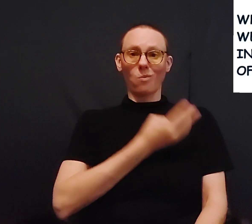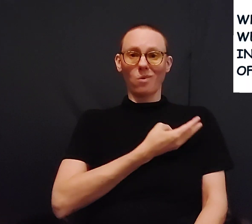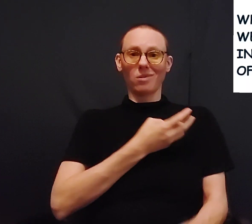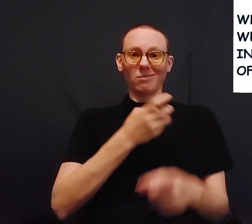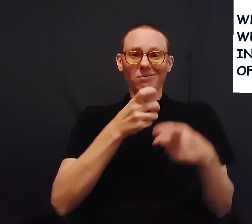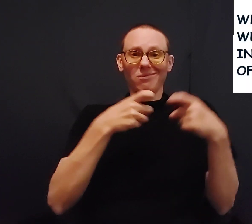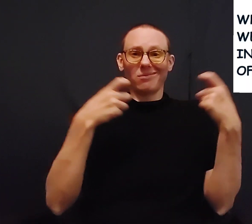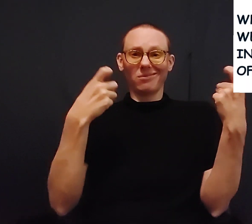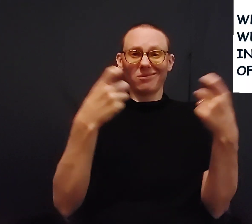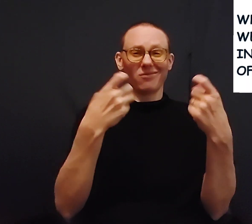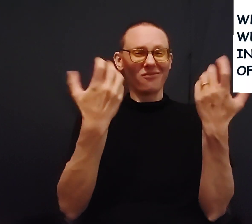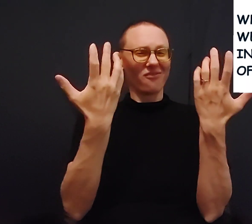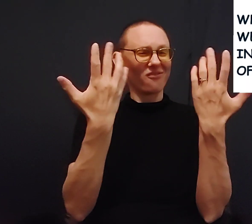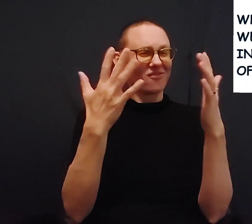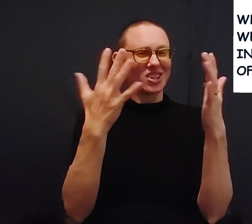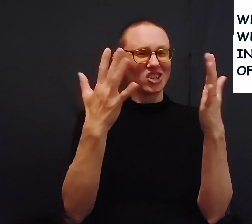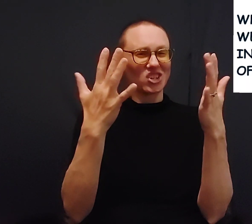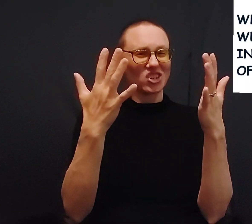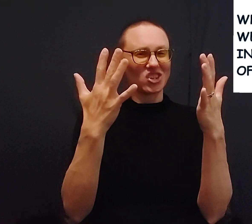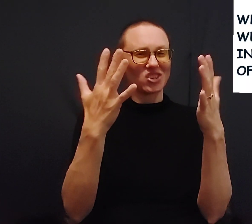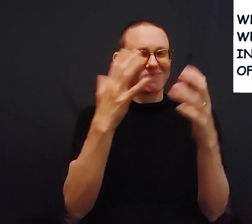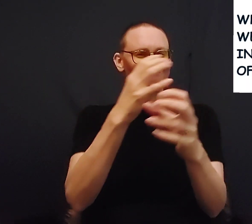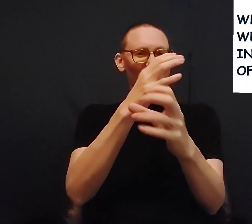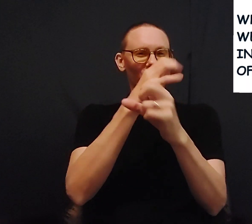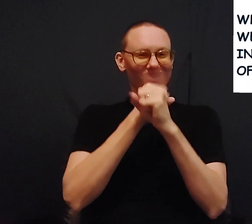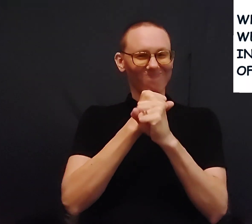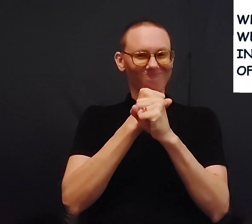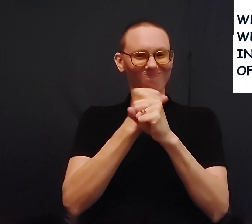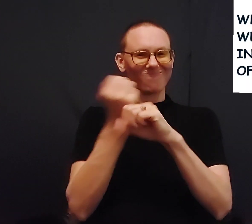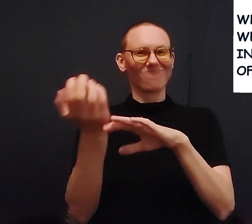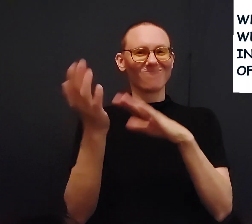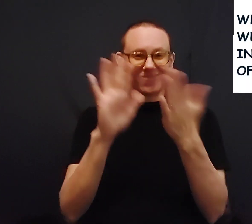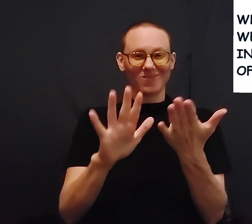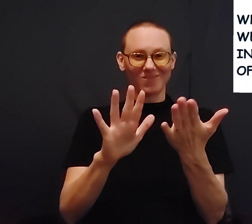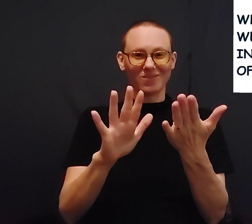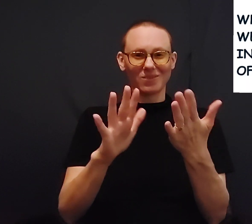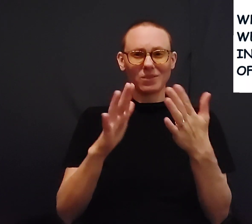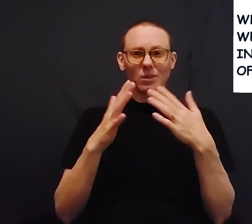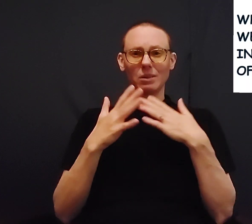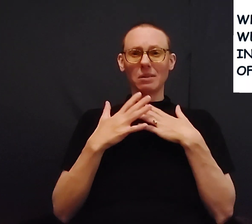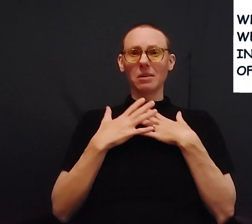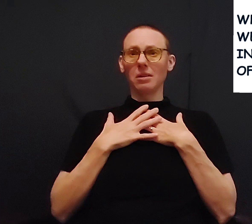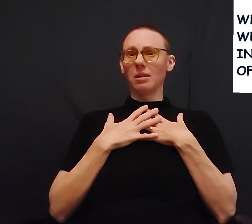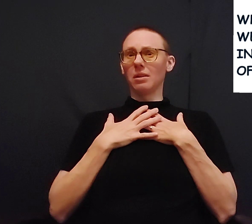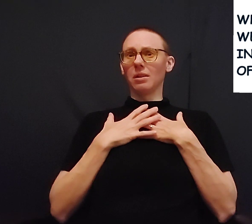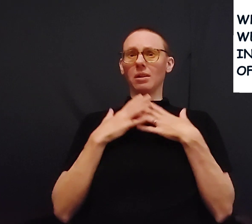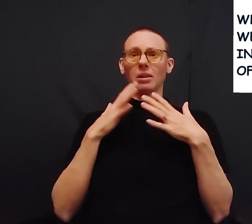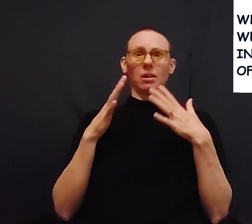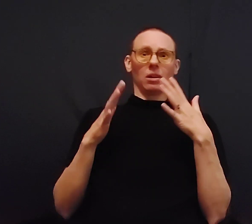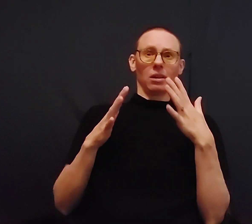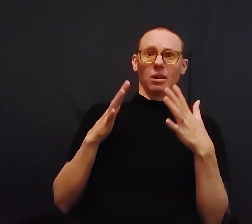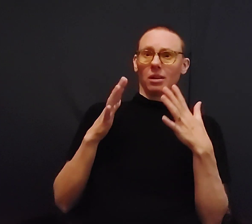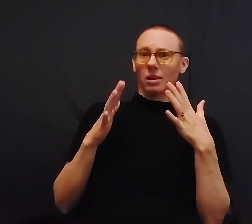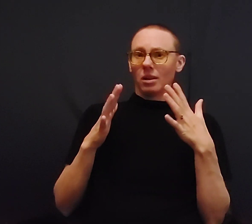When we sin, we are locked into the power of death.